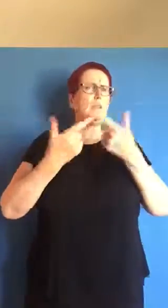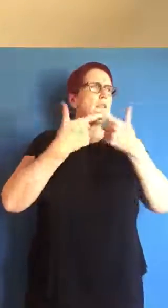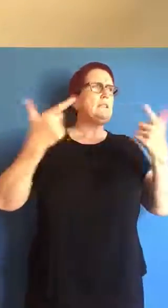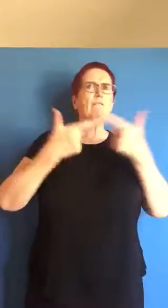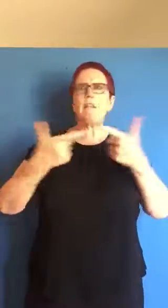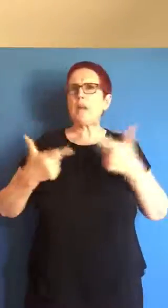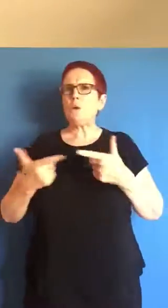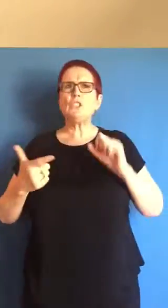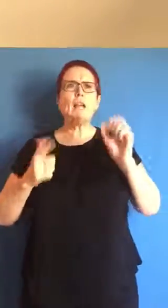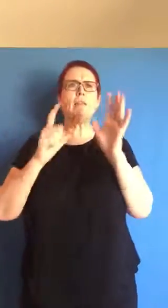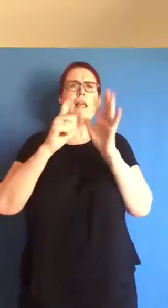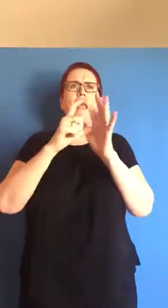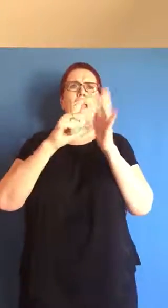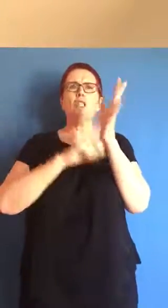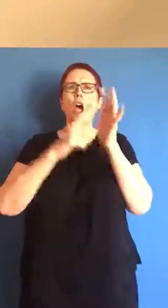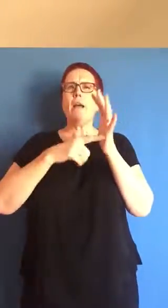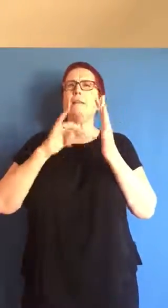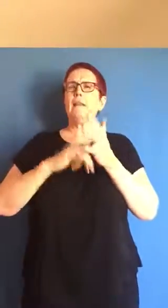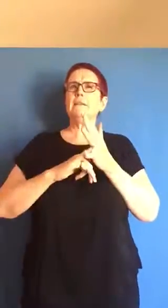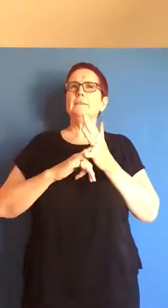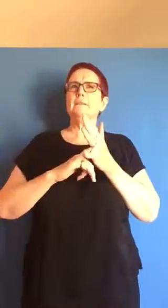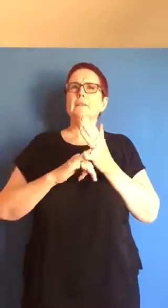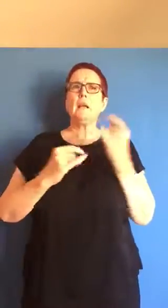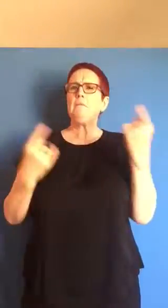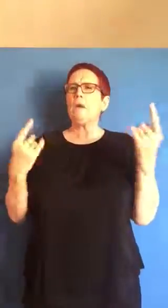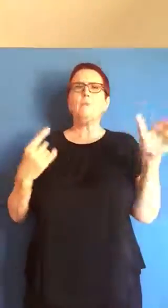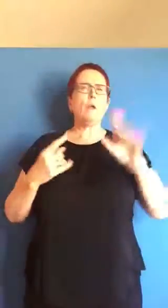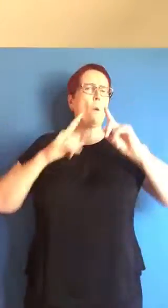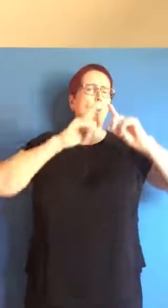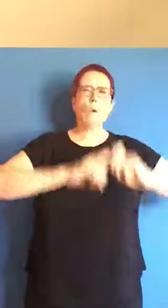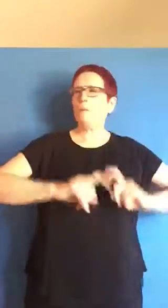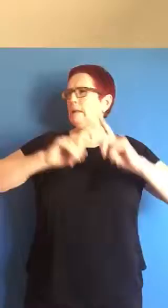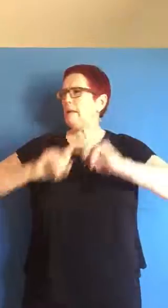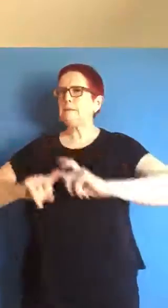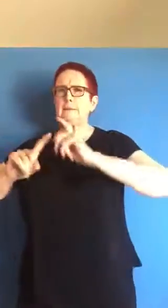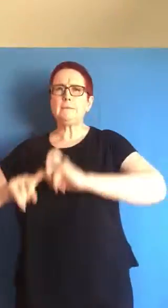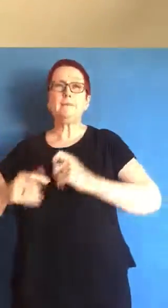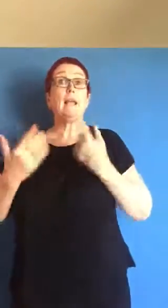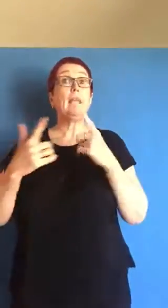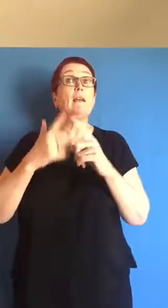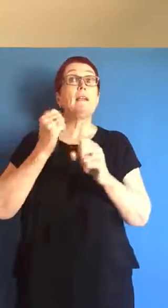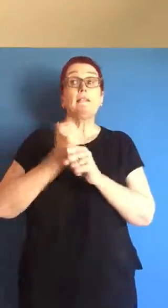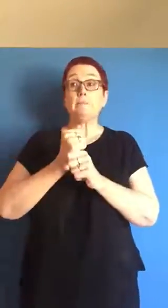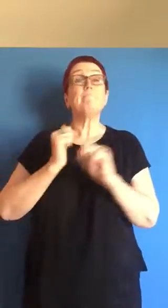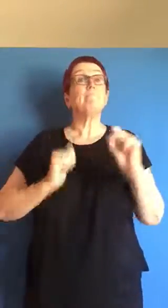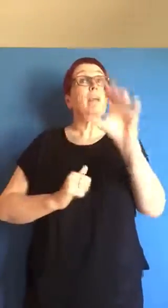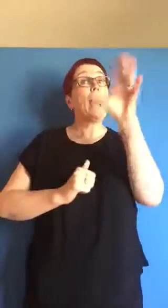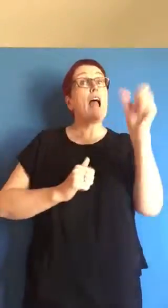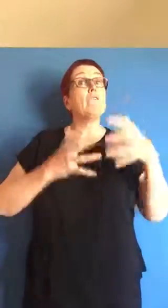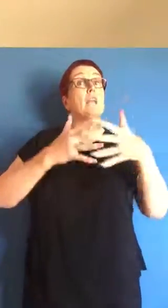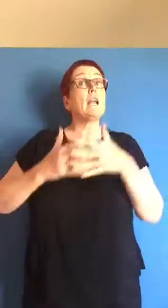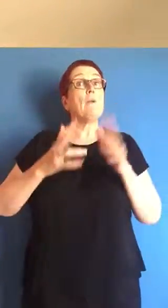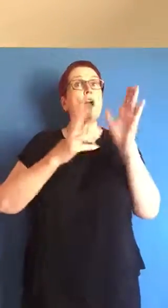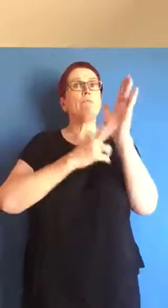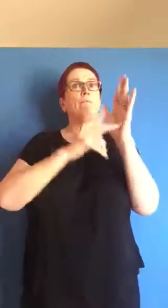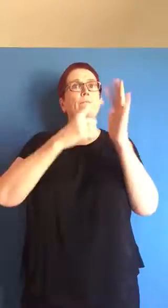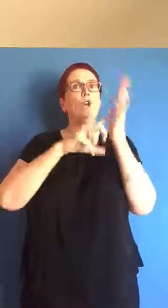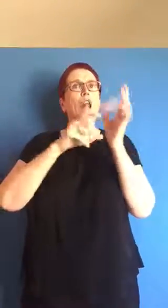so-called dialects, each one is complex in different ways. Take, for example, African American Vernacular English, also